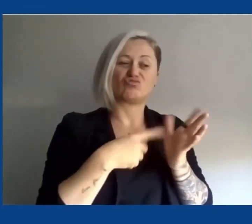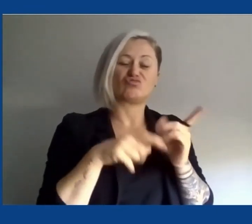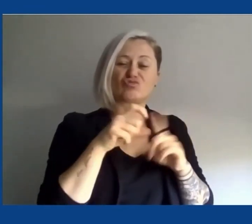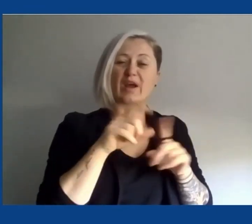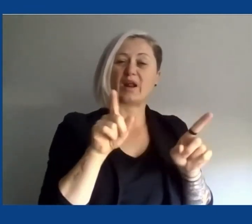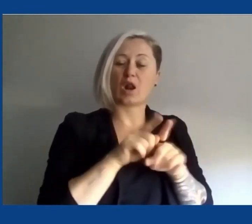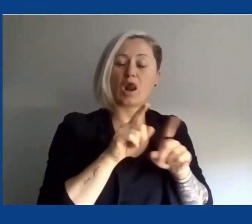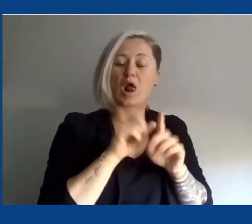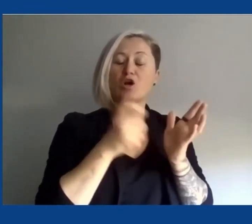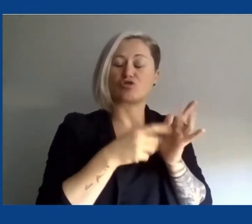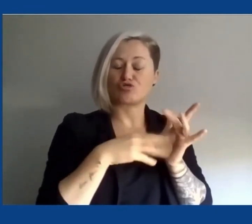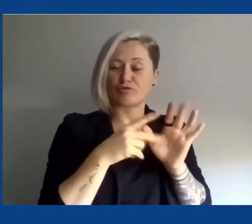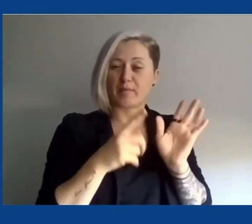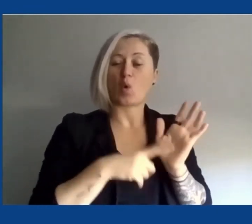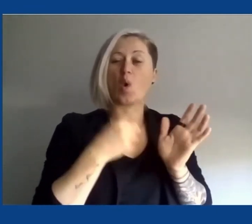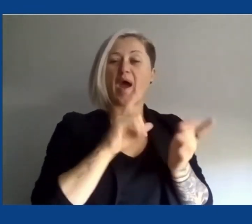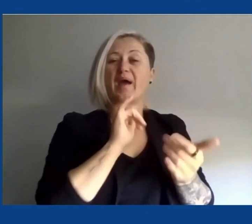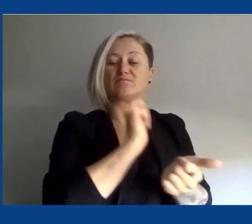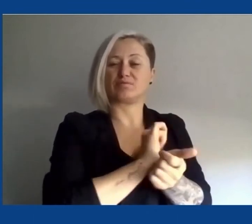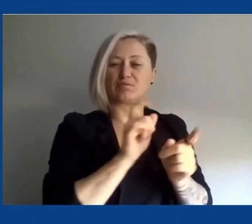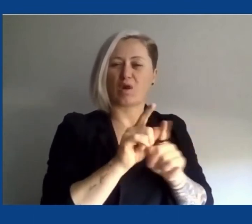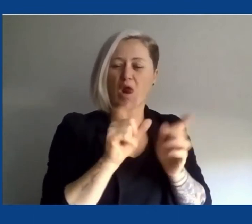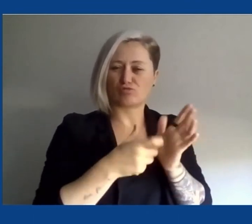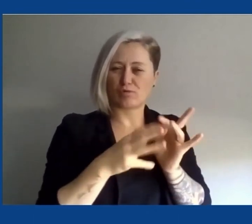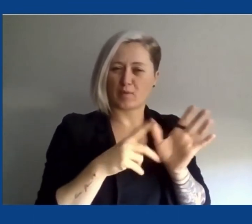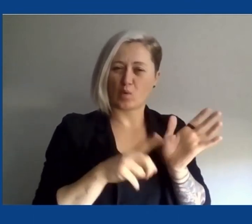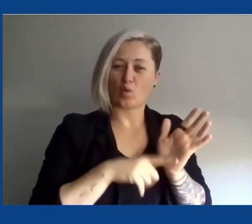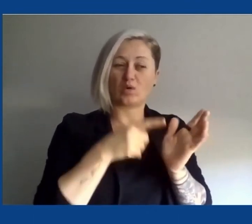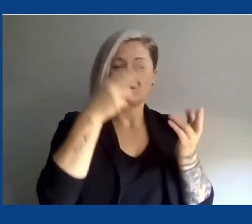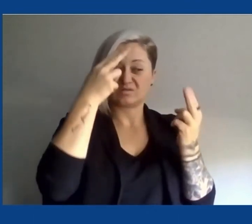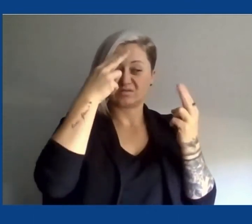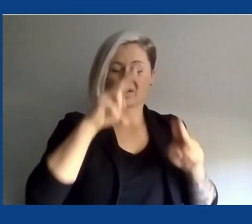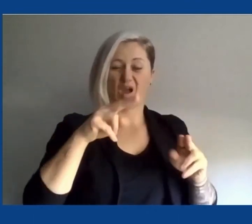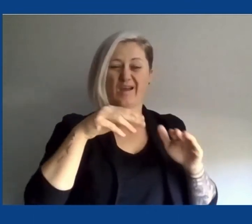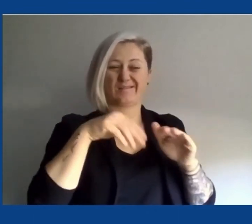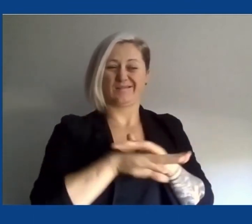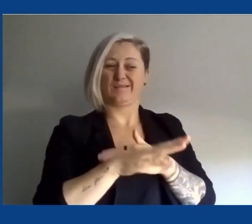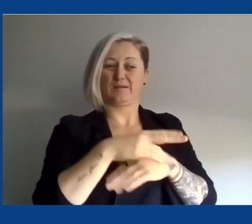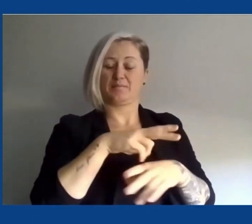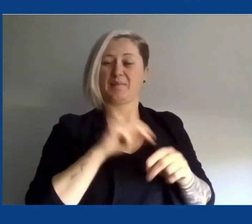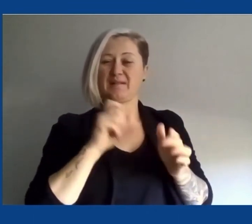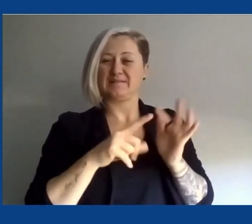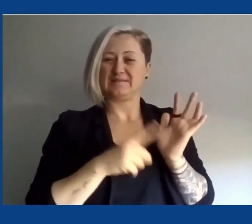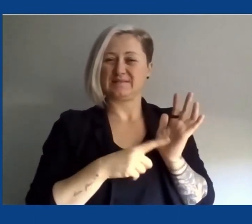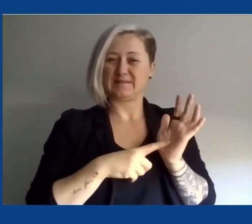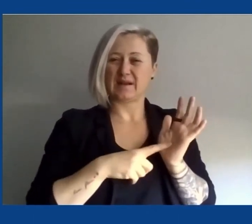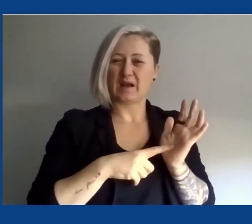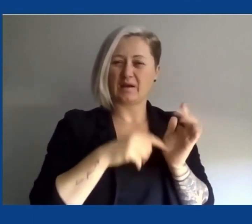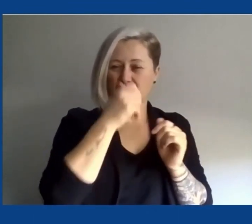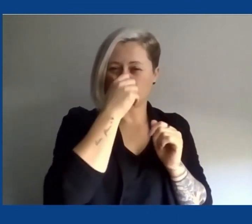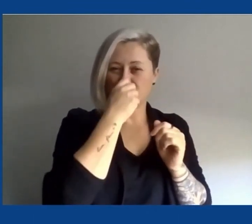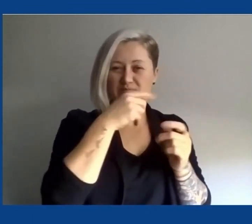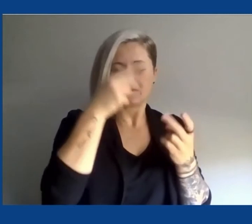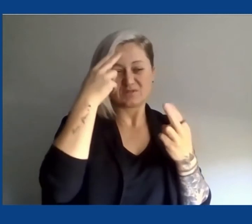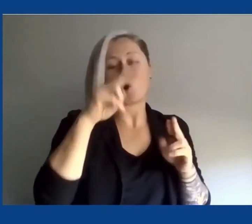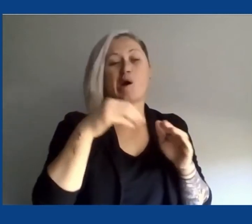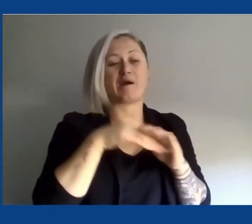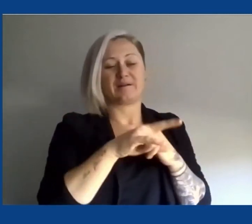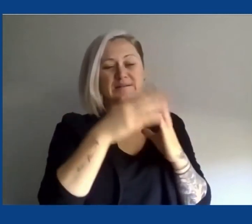criminal. He died in a police cell which was built to house criminals. He died in his sleep with strangers in this cold and concrete